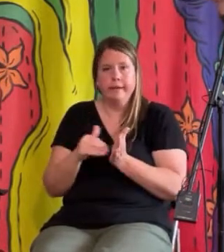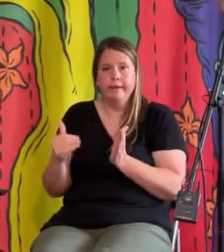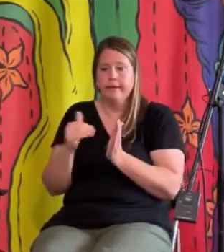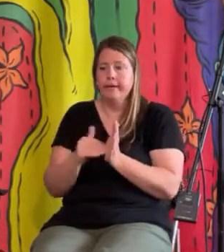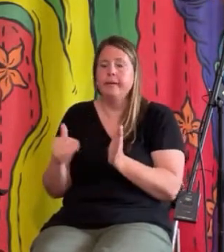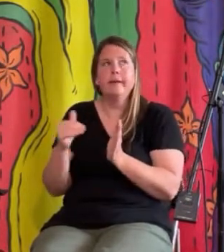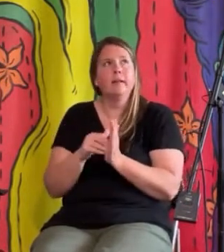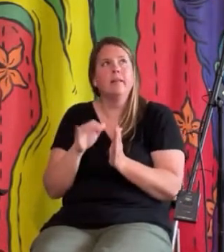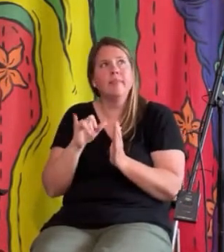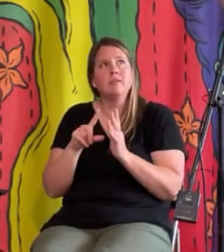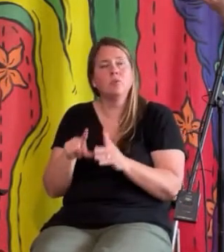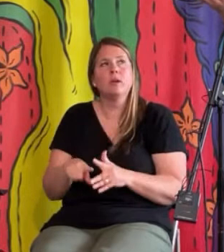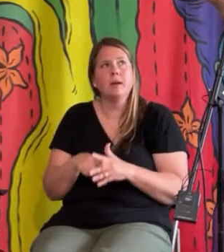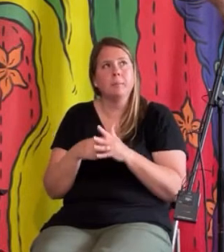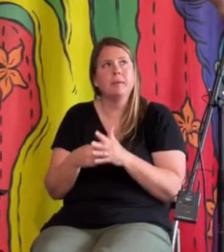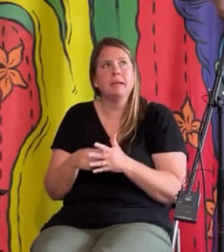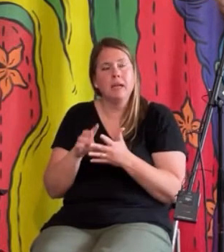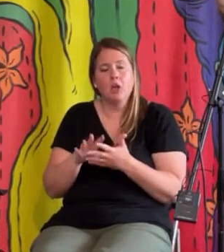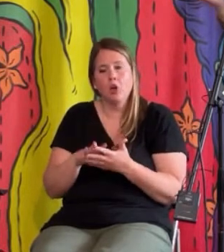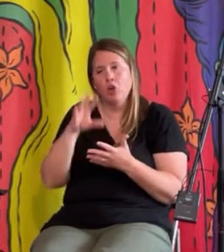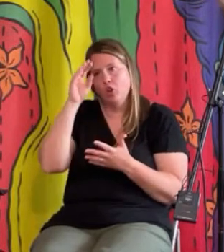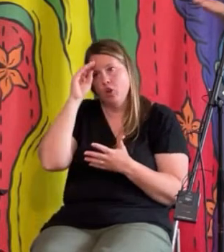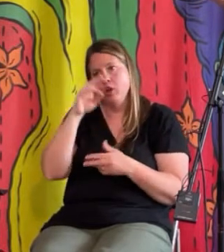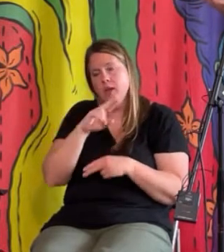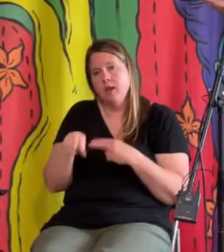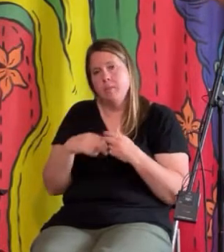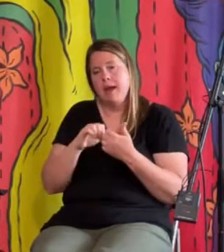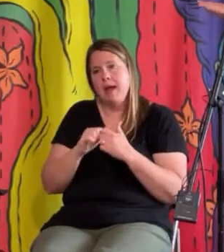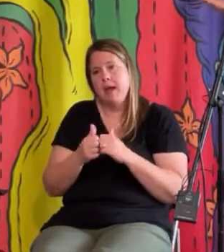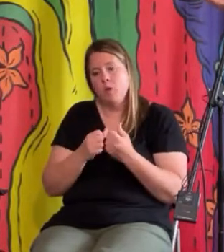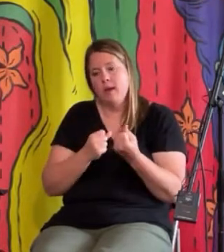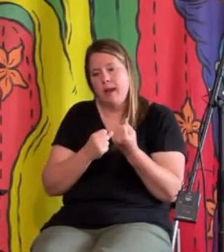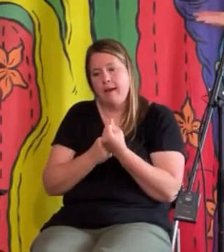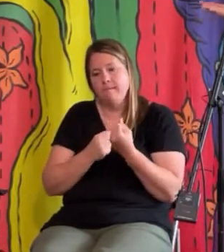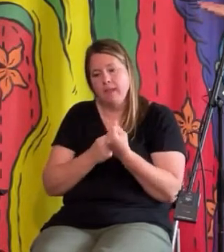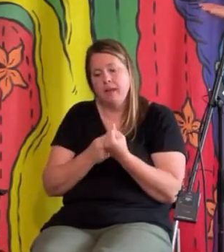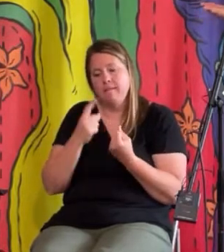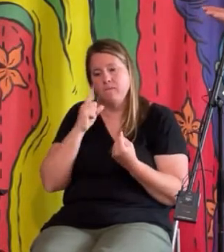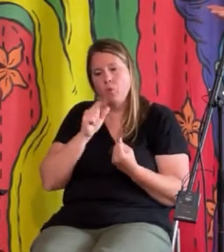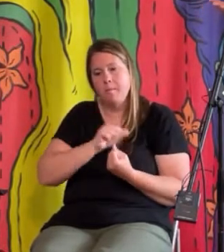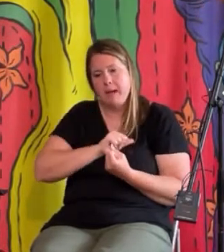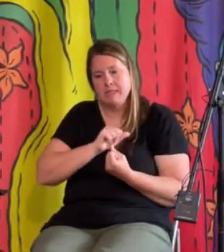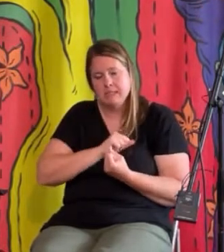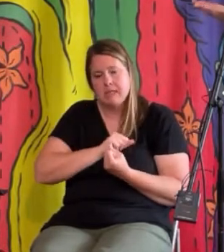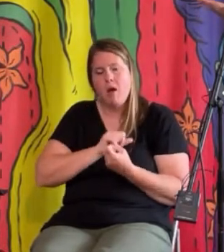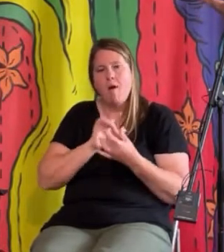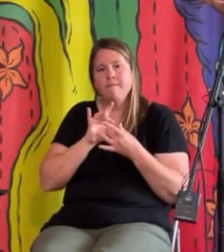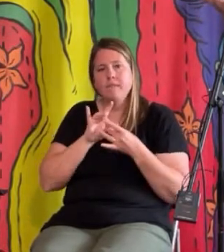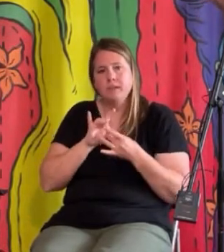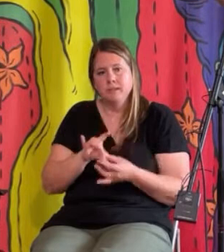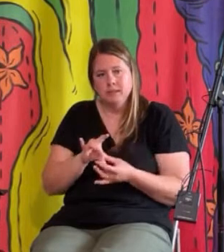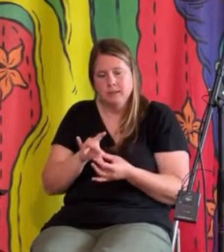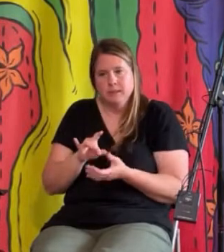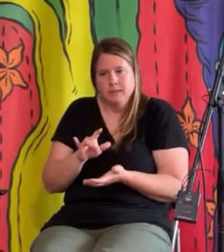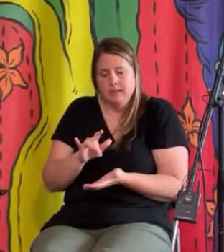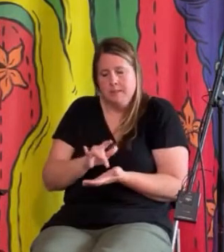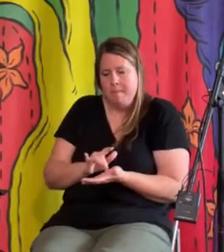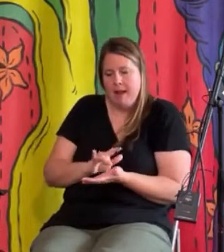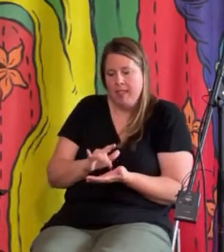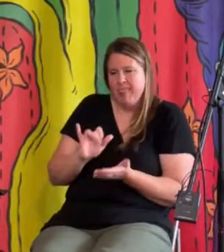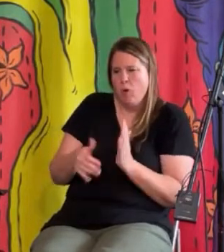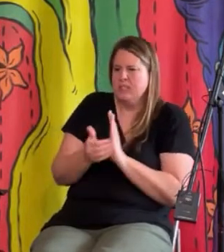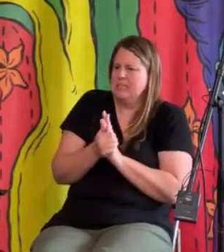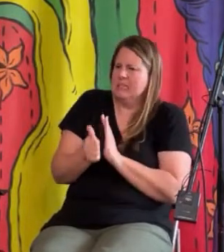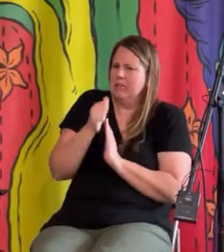when I began learning about how to advocate for myself medically, which is a skill which I didn't realize. I